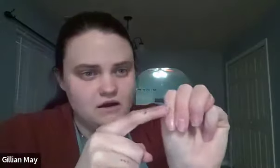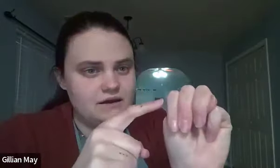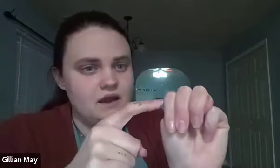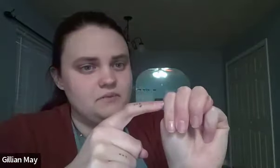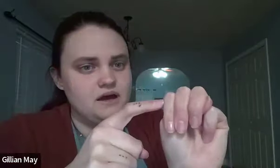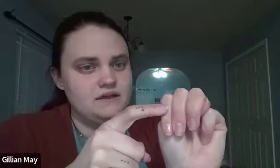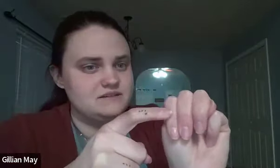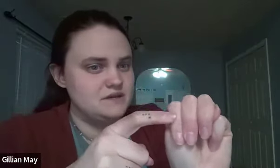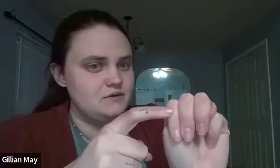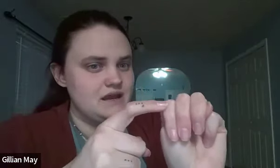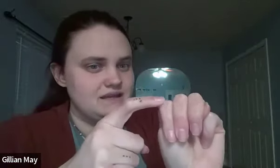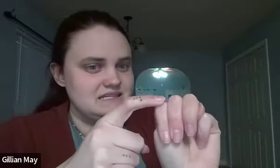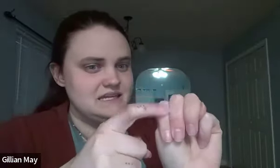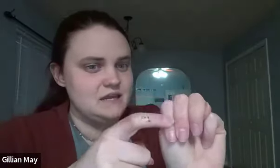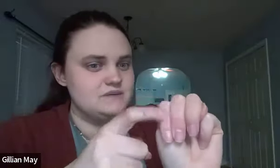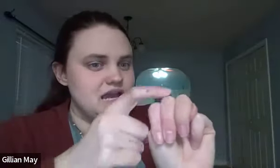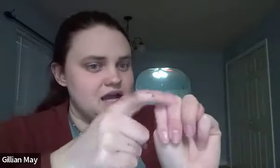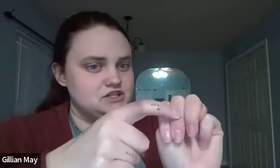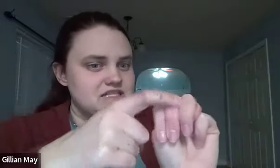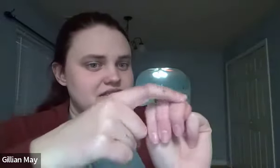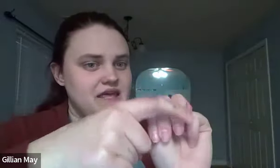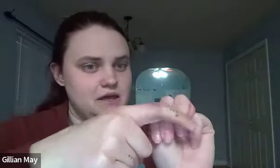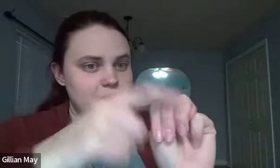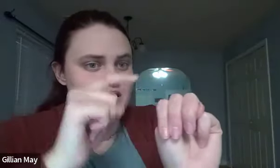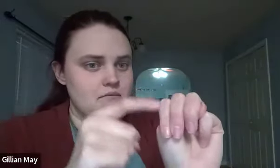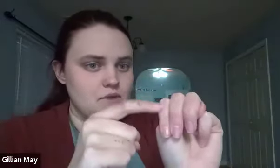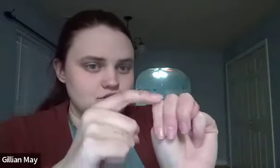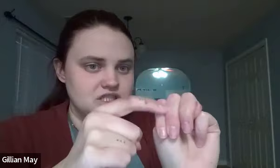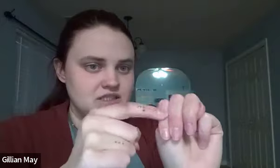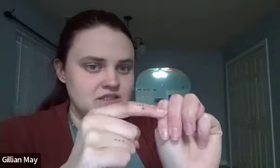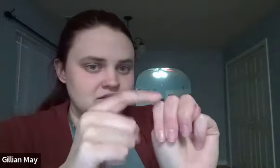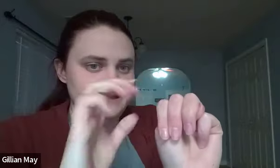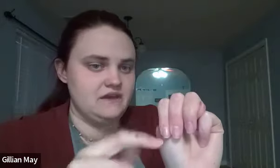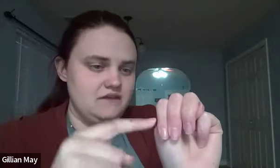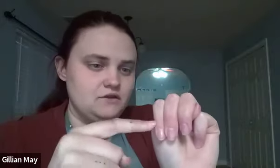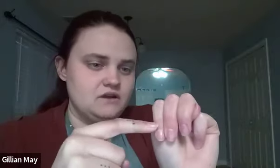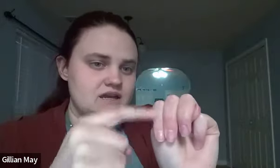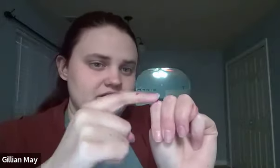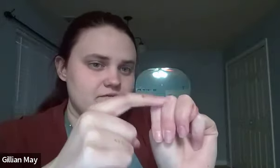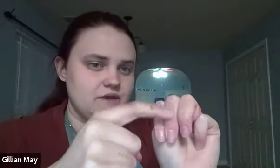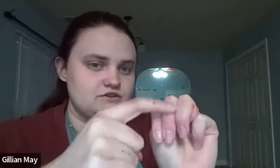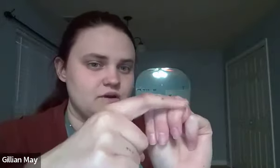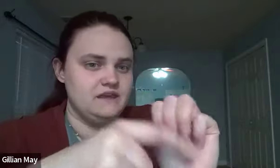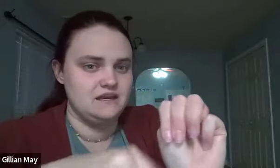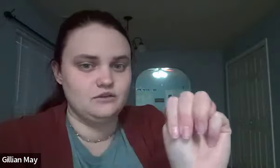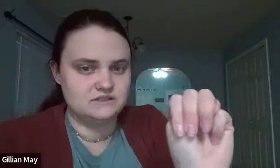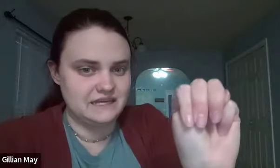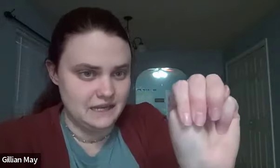on, but to me, the way I can see an M is I actually see the M motion. Like that, if you look at it, like the fingers, the way they connect looks like an